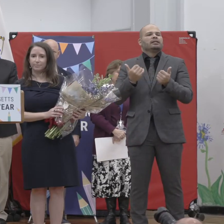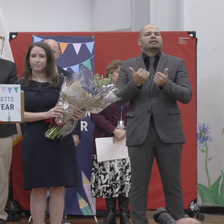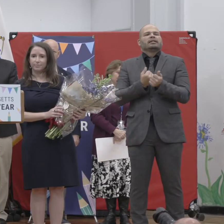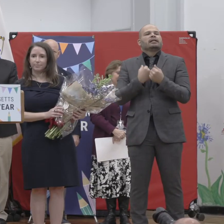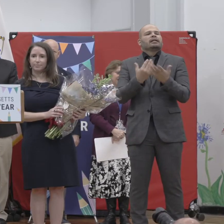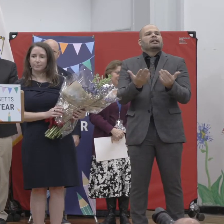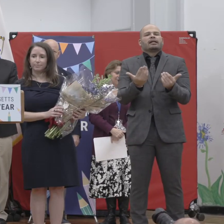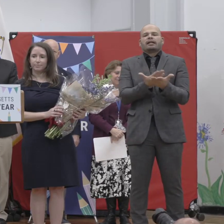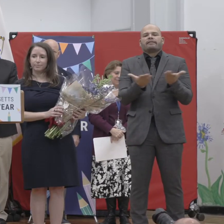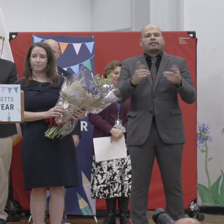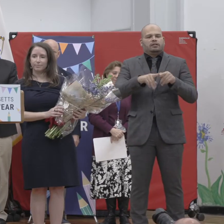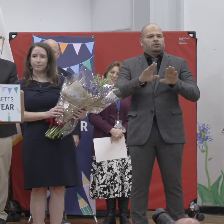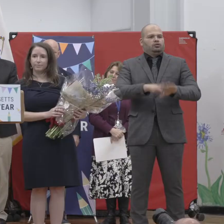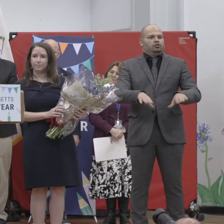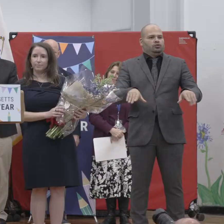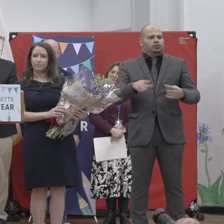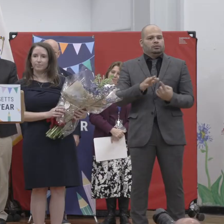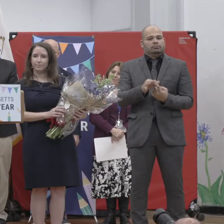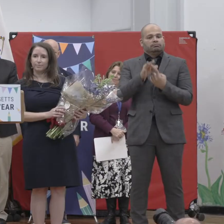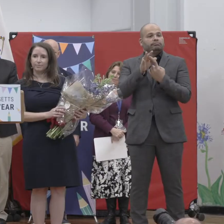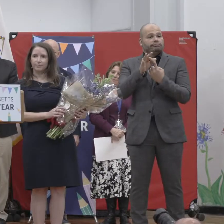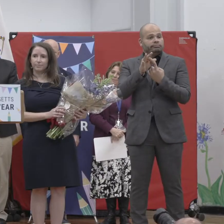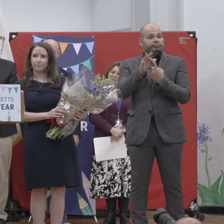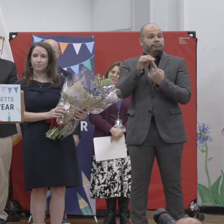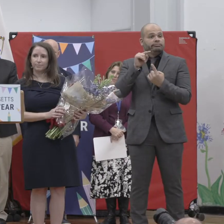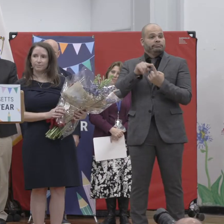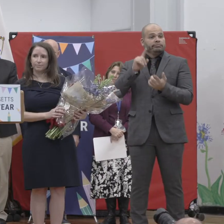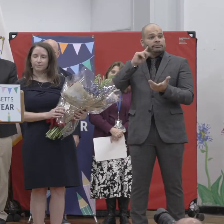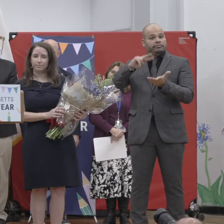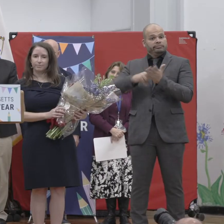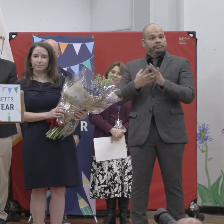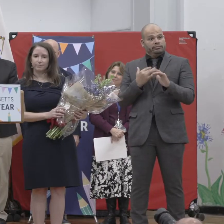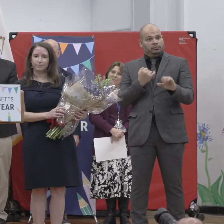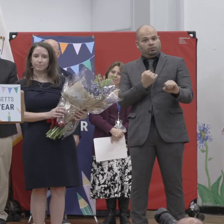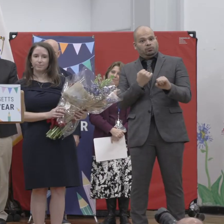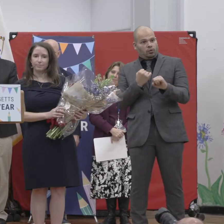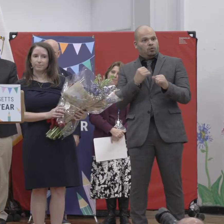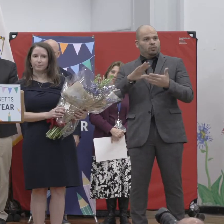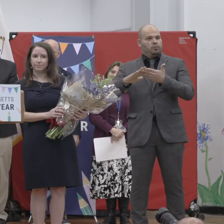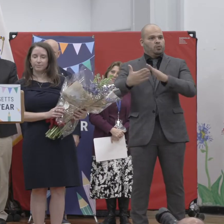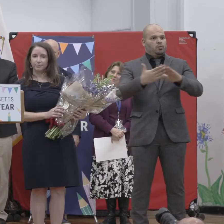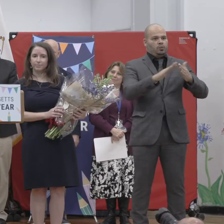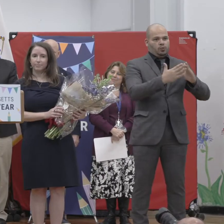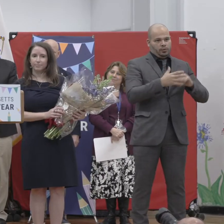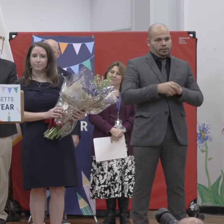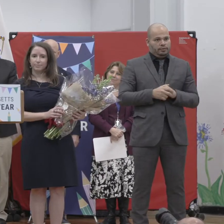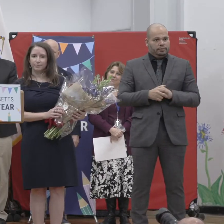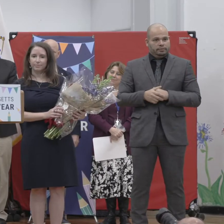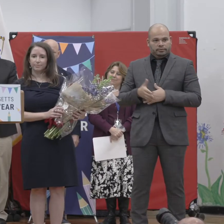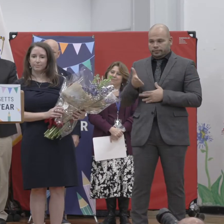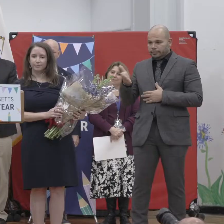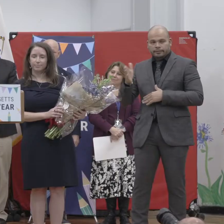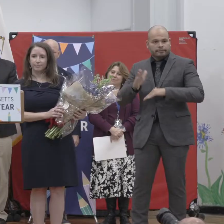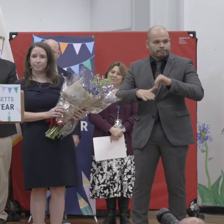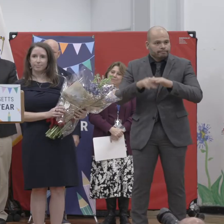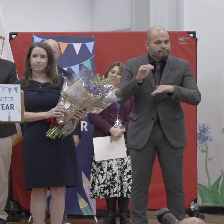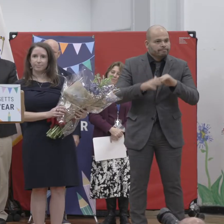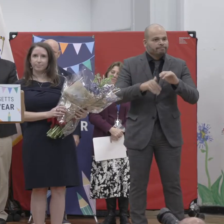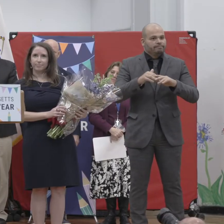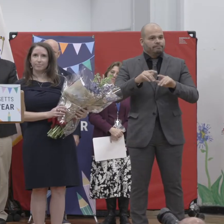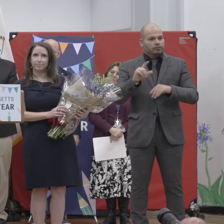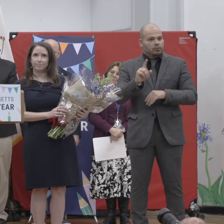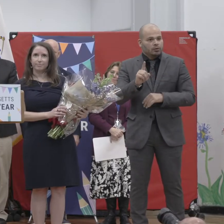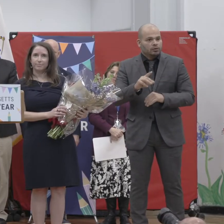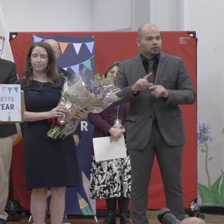a community strong. And she creates community wherever she goes. We can all use that. We can